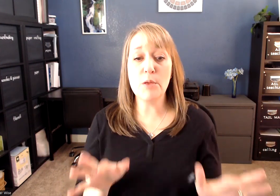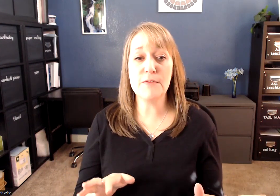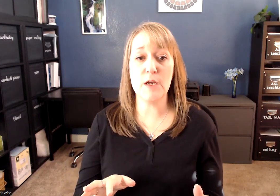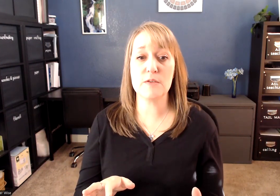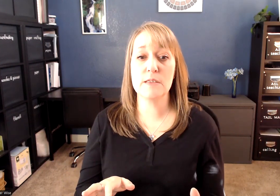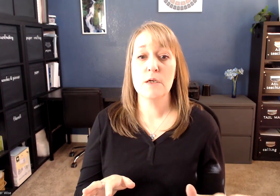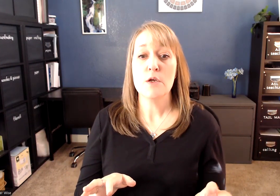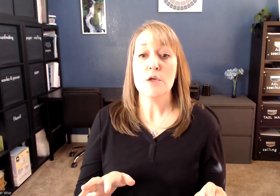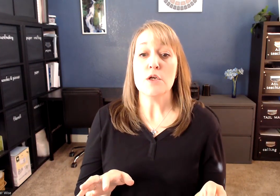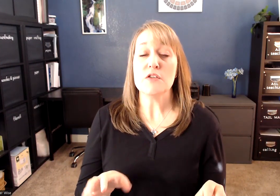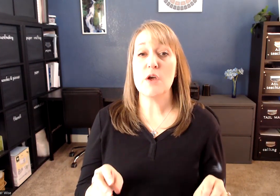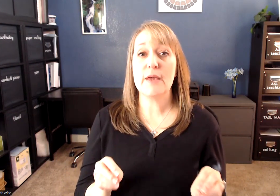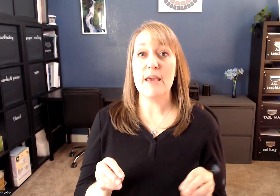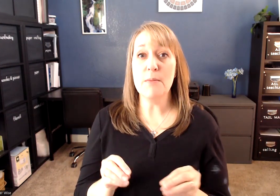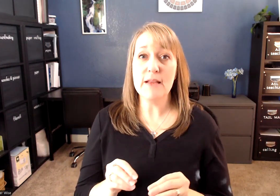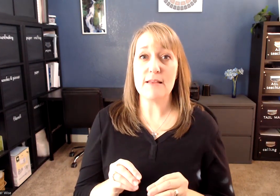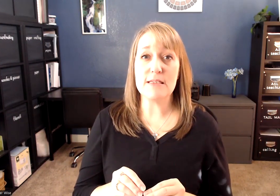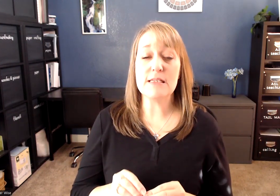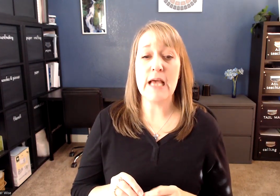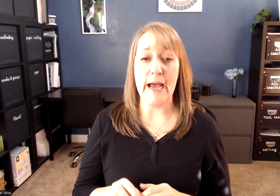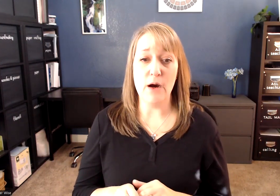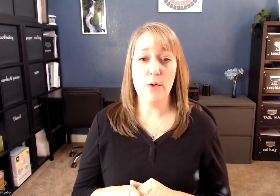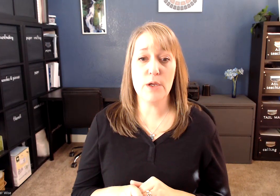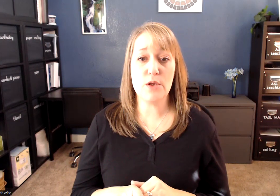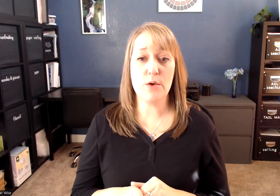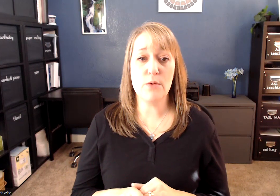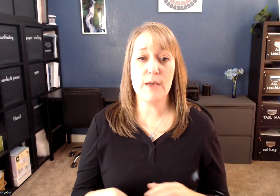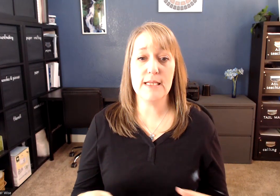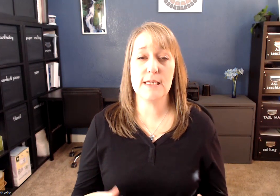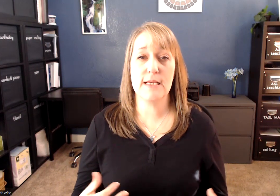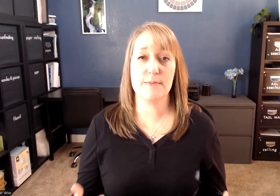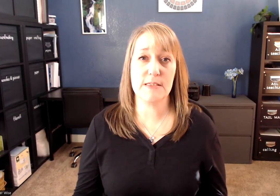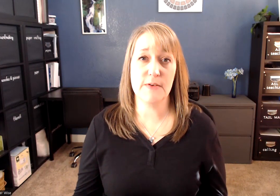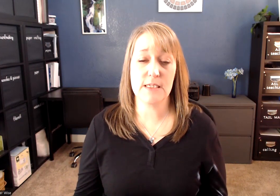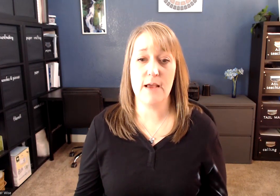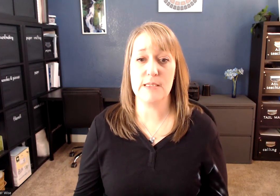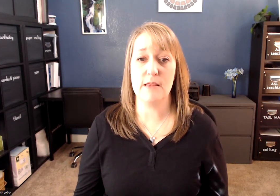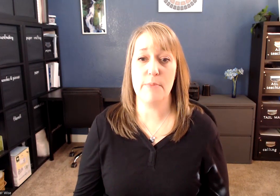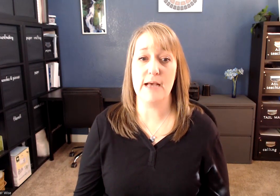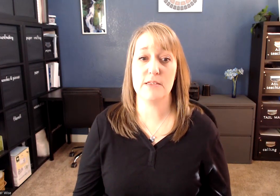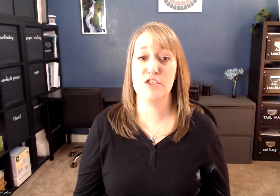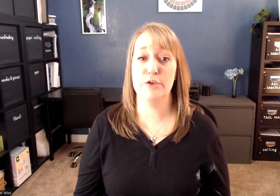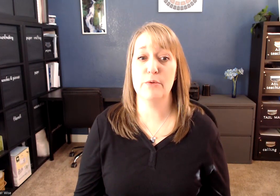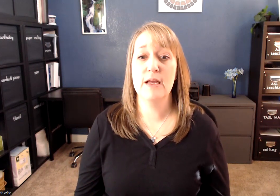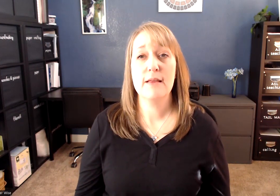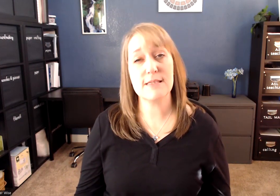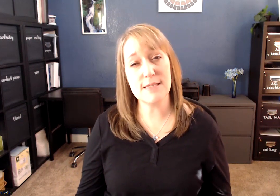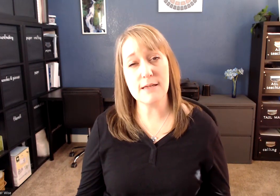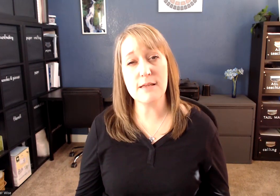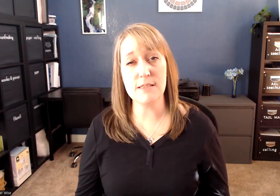of notes. So keep in mind that this is how you indicate specific times in the past too. This is done a little